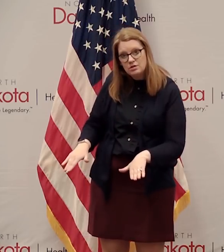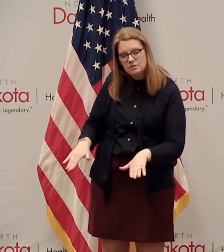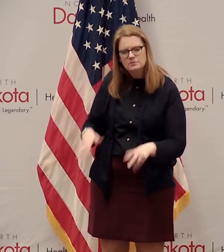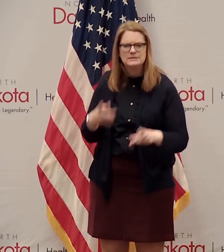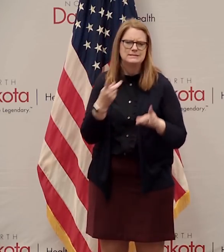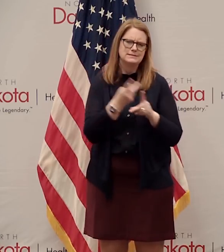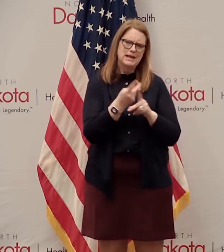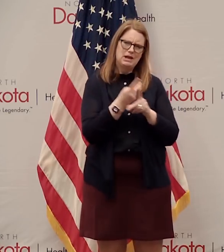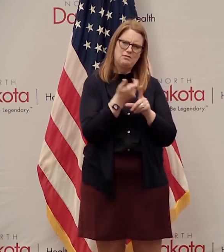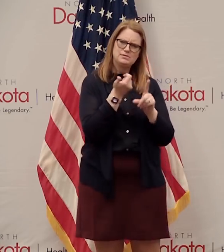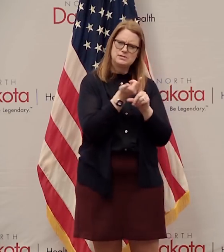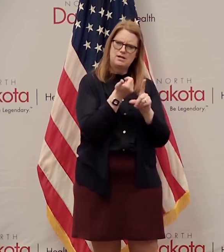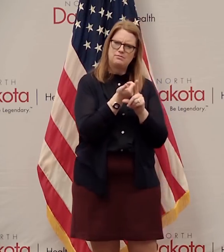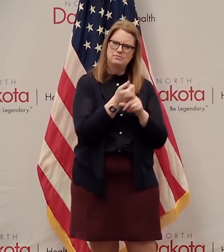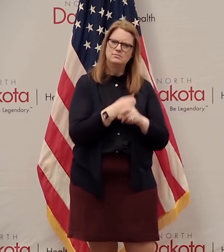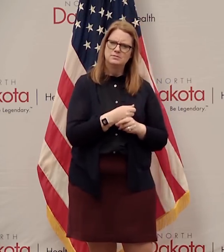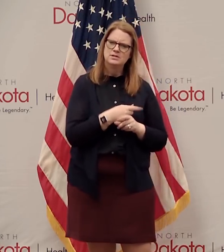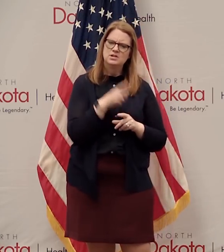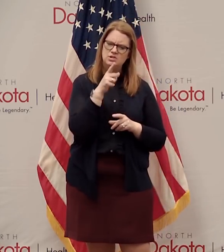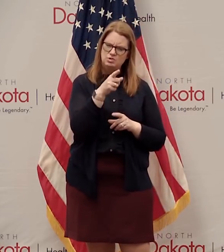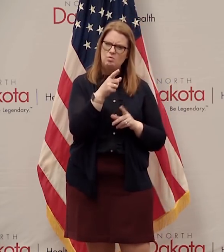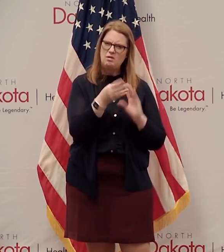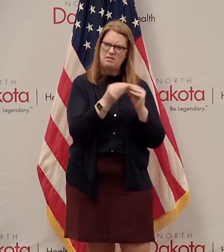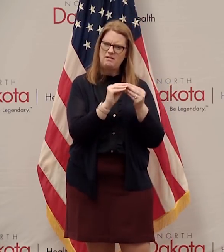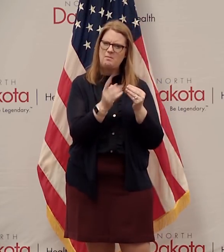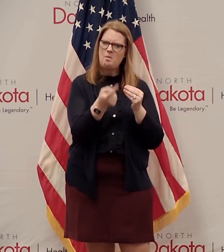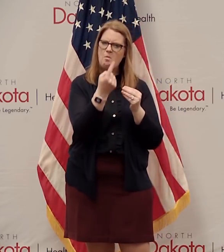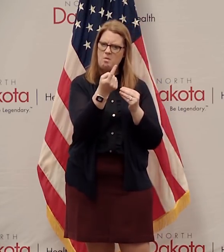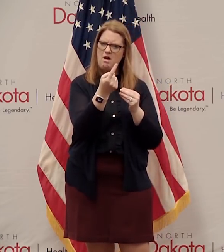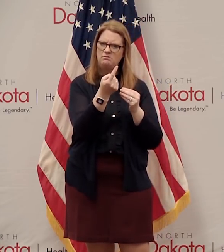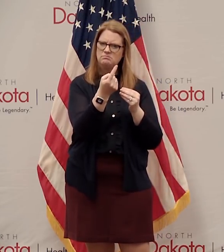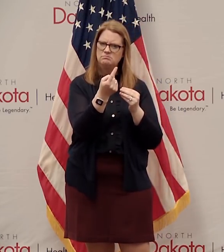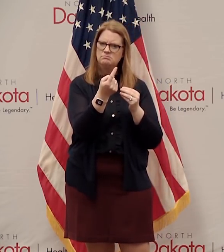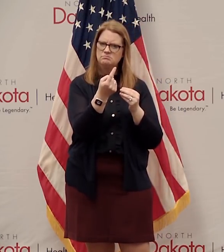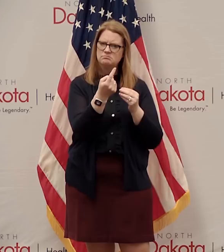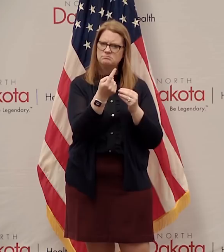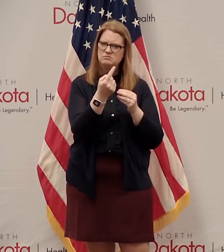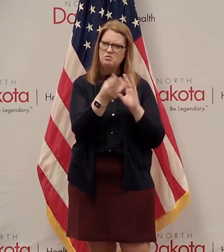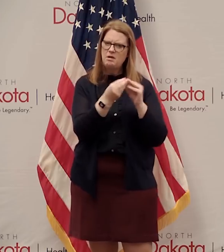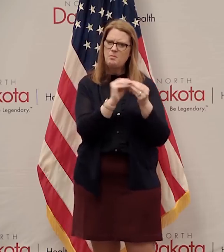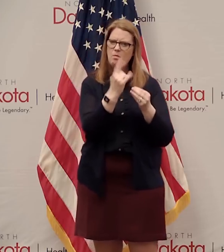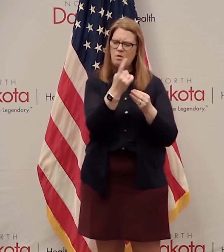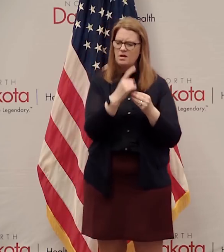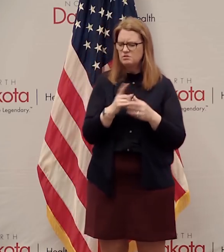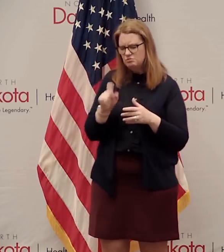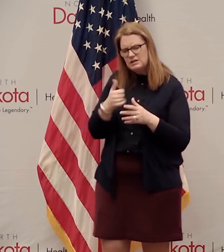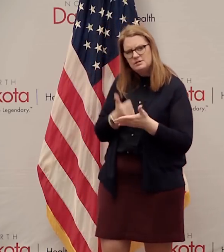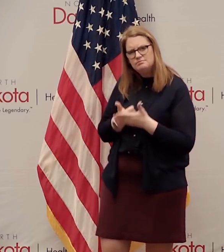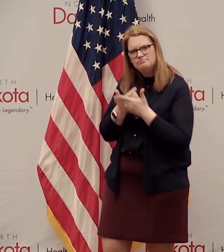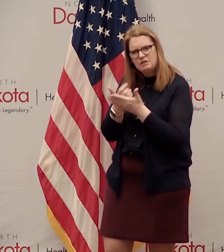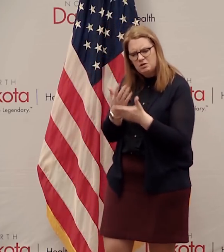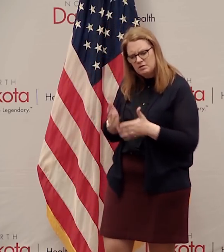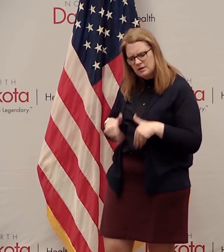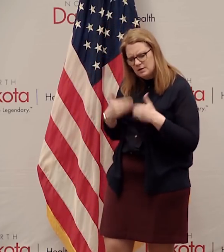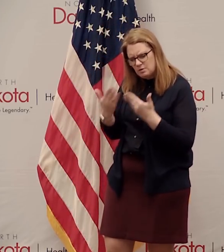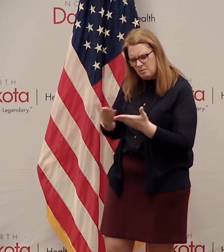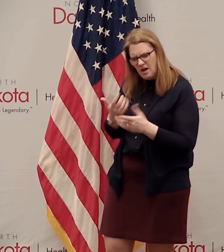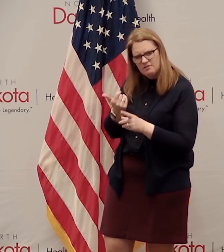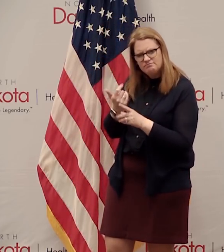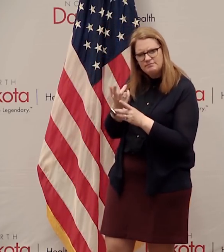to take care of yourself. You are your child's #1 source of strength and comfort. So again, take care of yourself. You